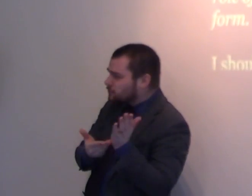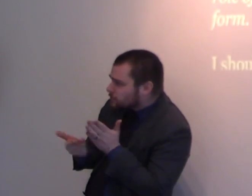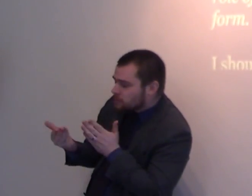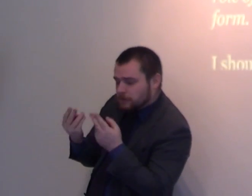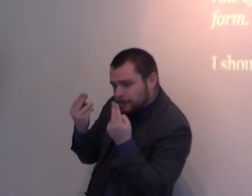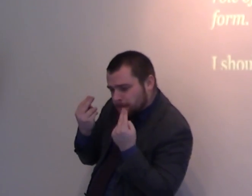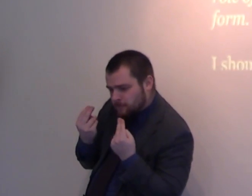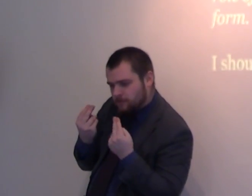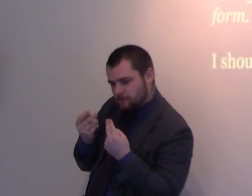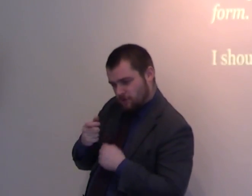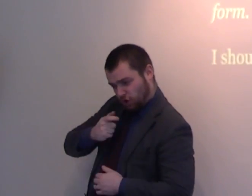appearing in human form.